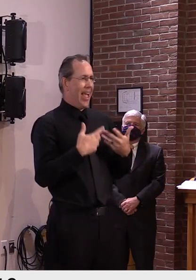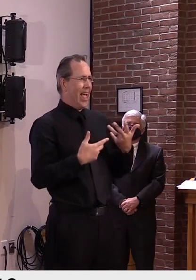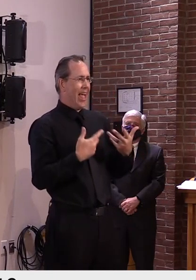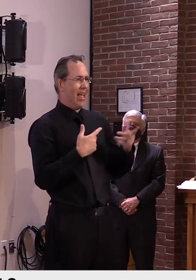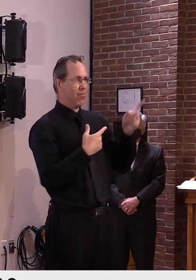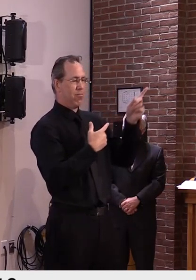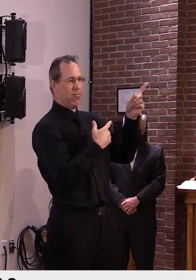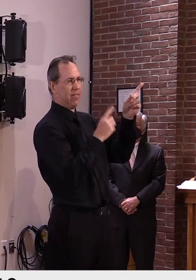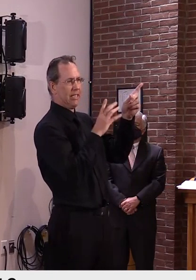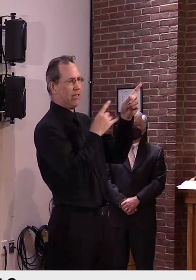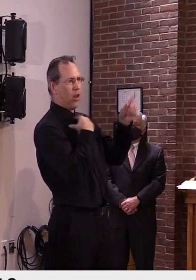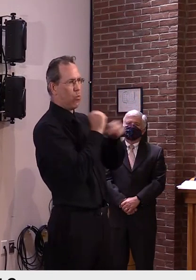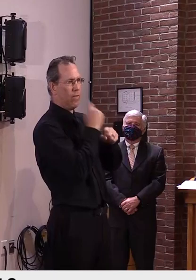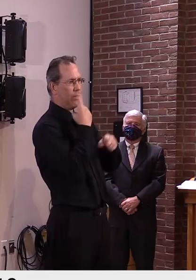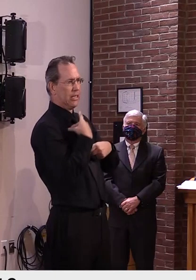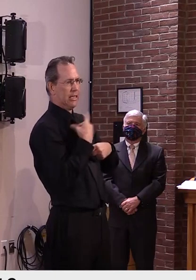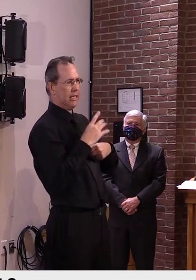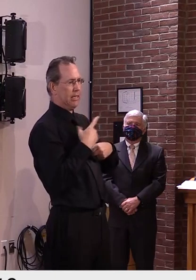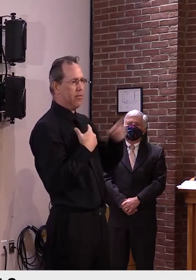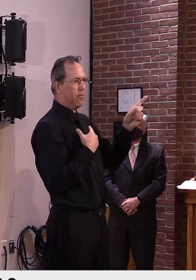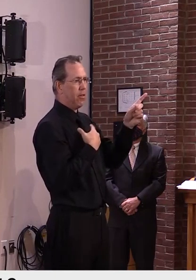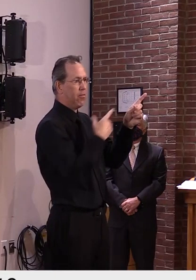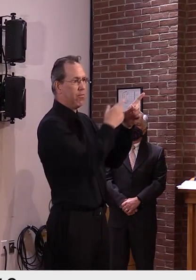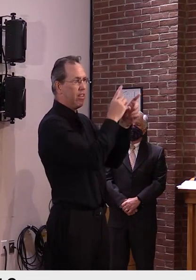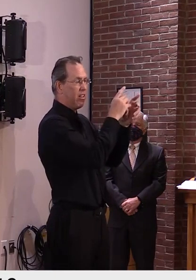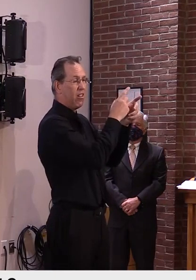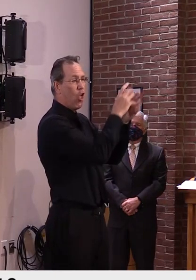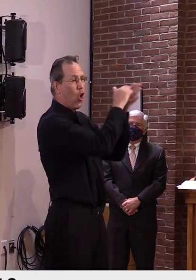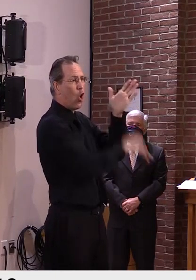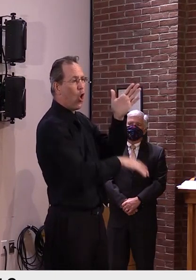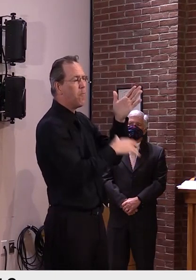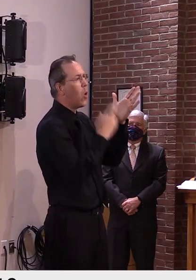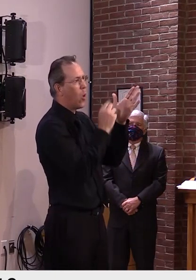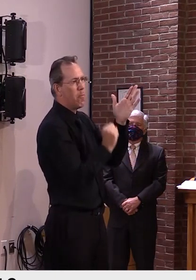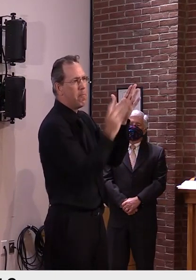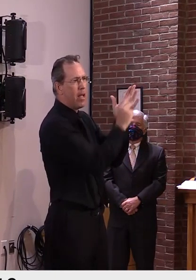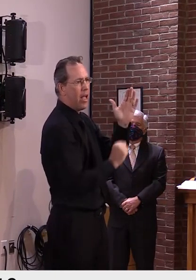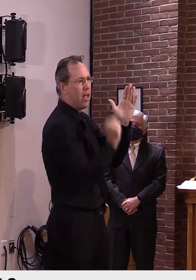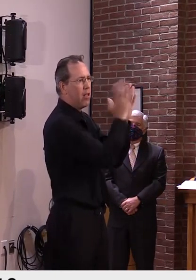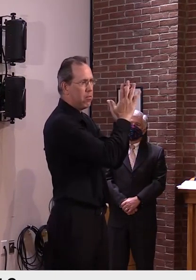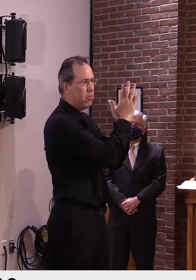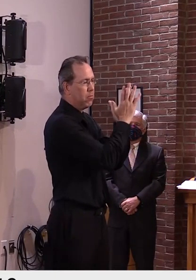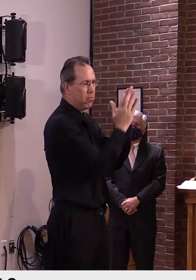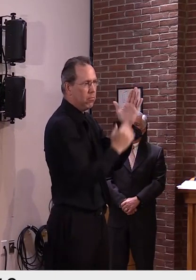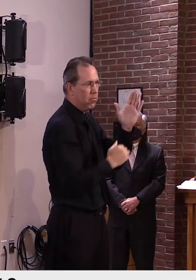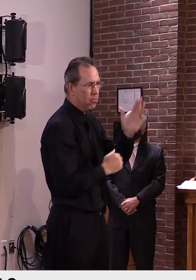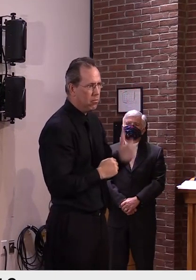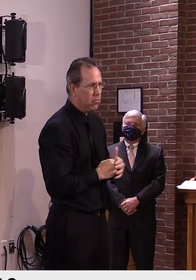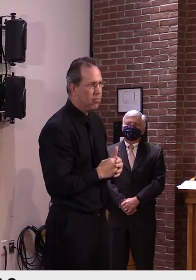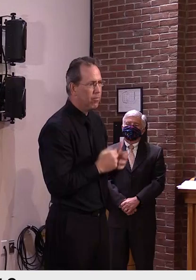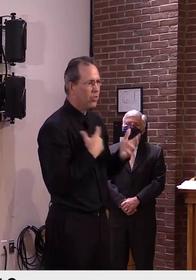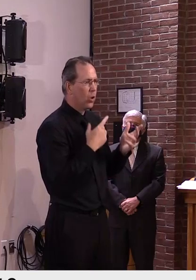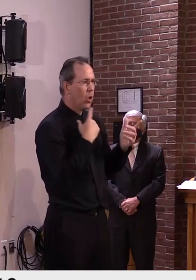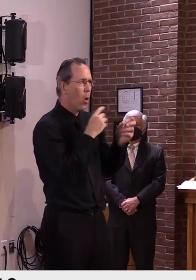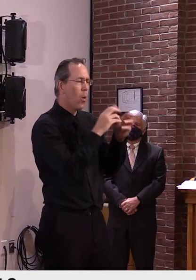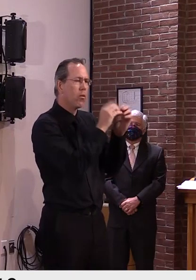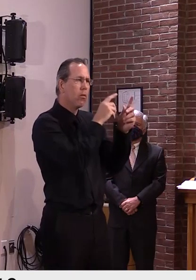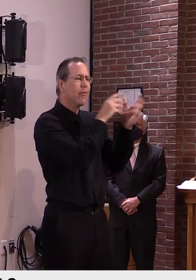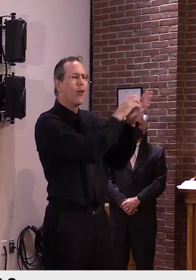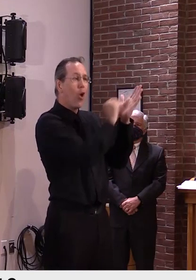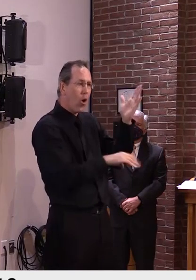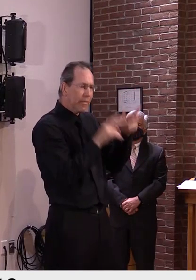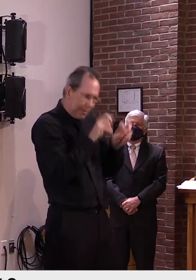would be put up again when they had gone through their process. But obviously, already